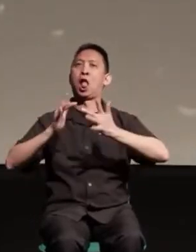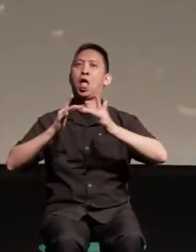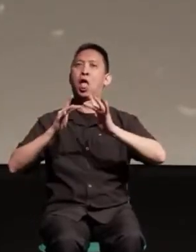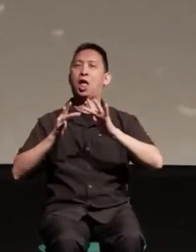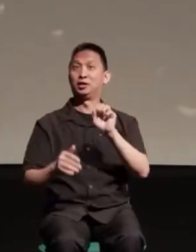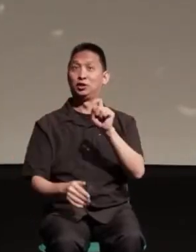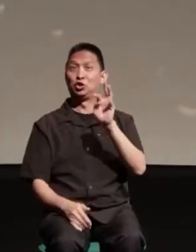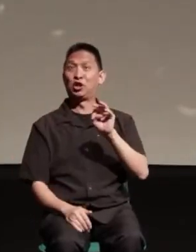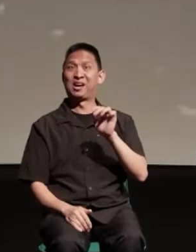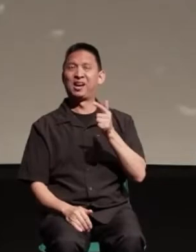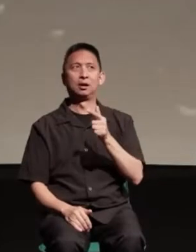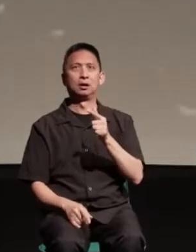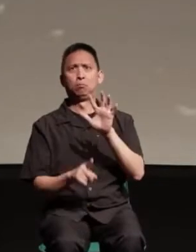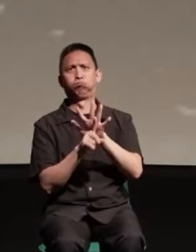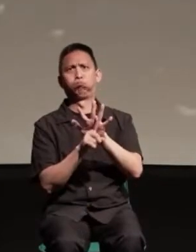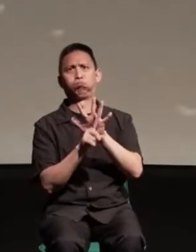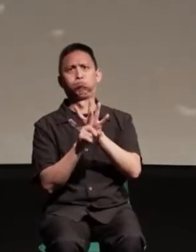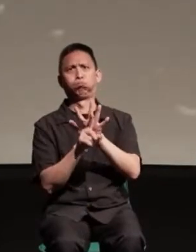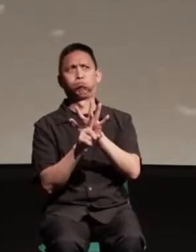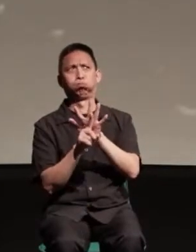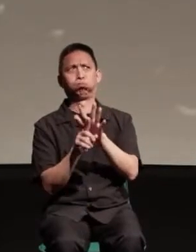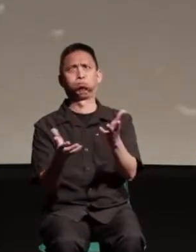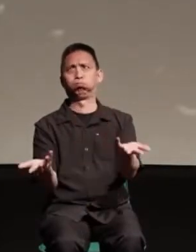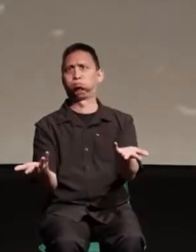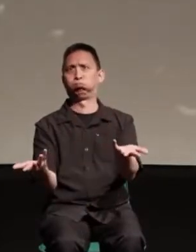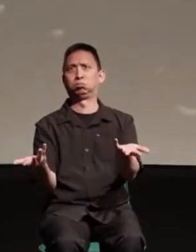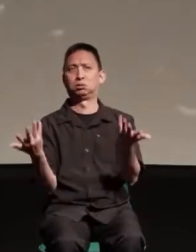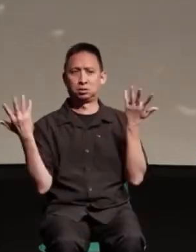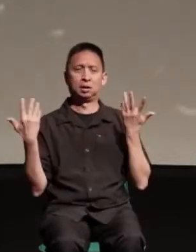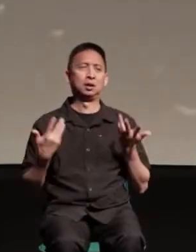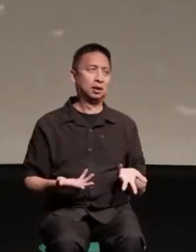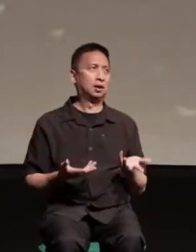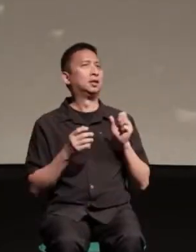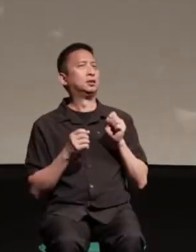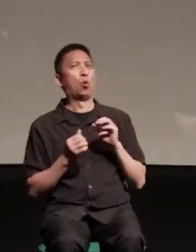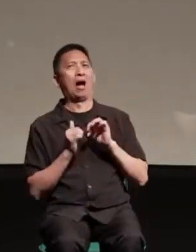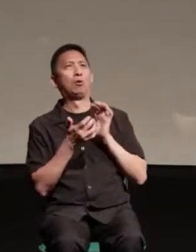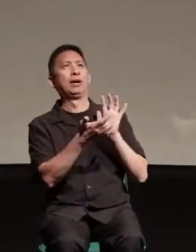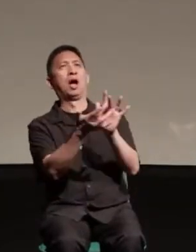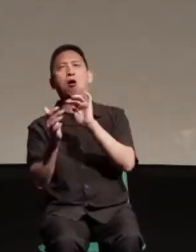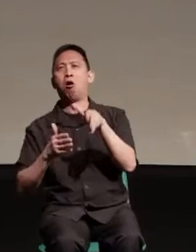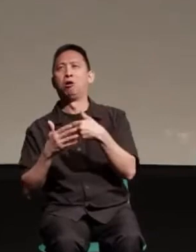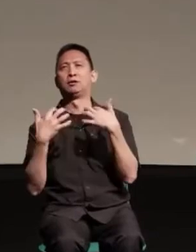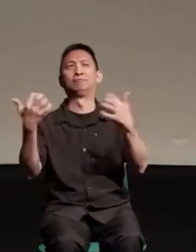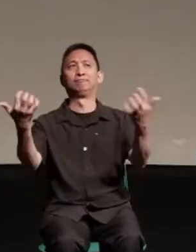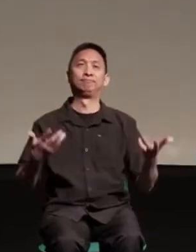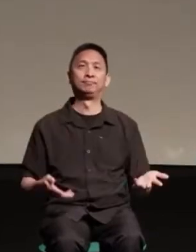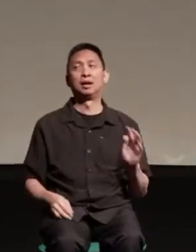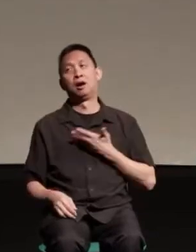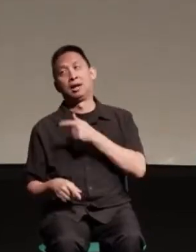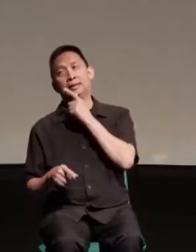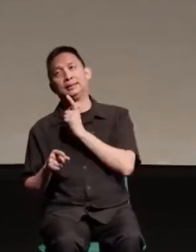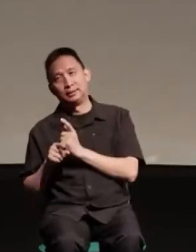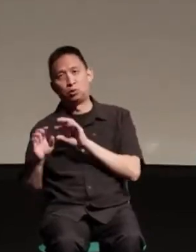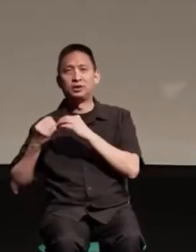to how do you reach audiences differently. I know everyone, including all of our sister organizations in the